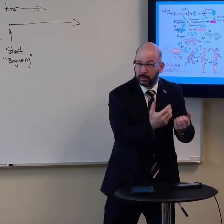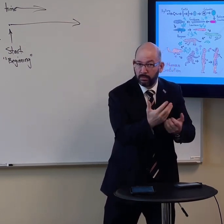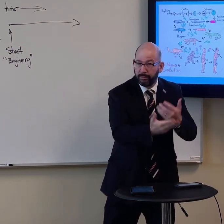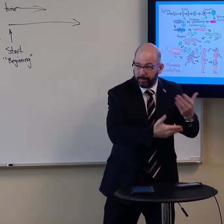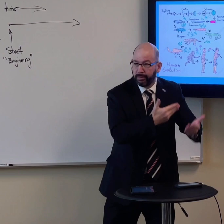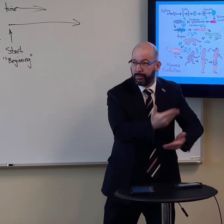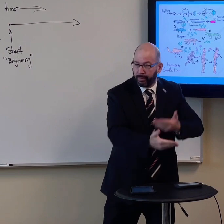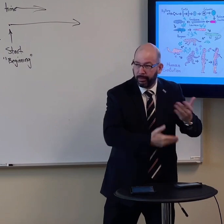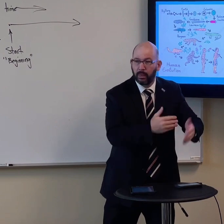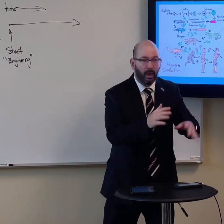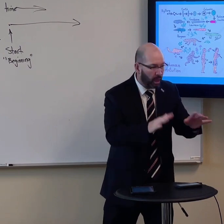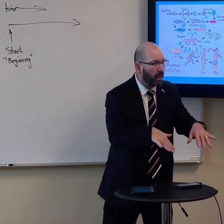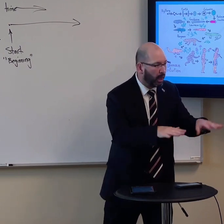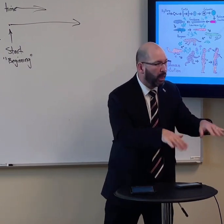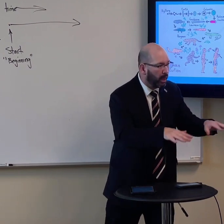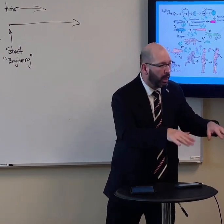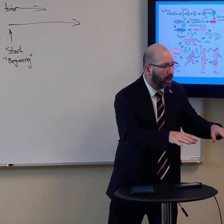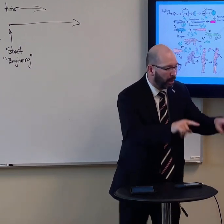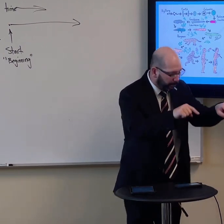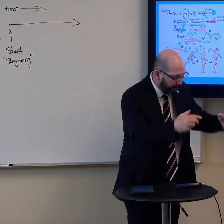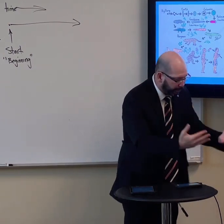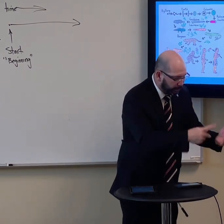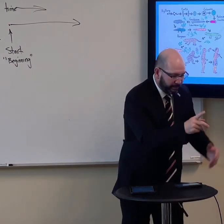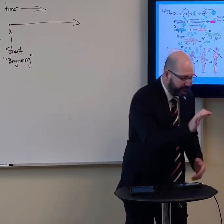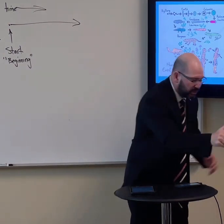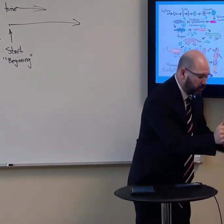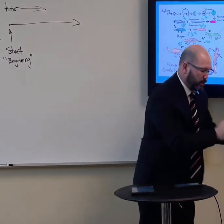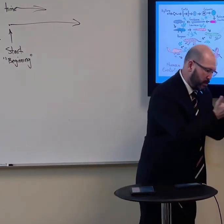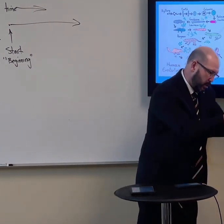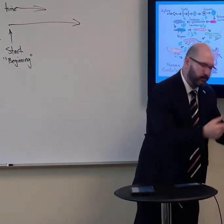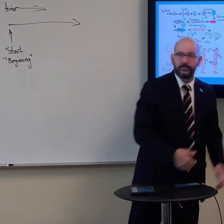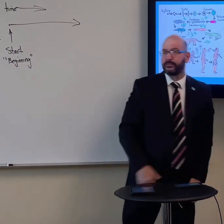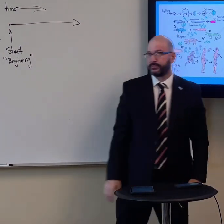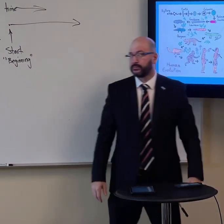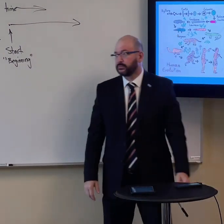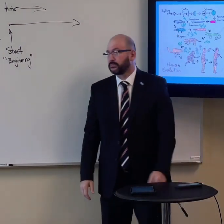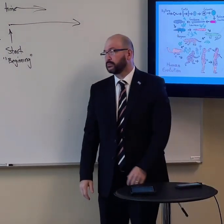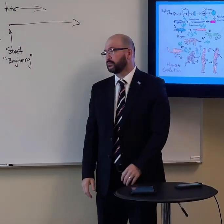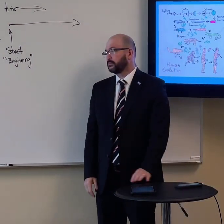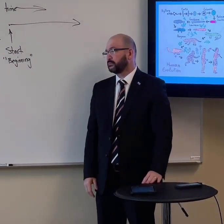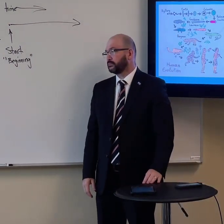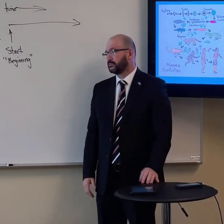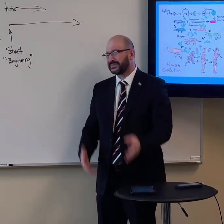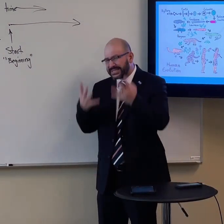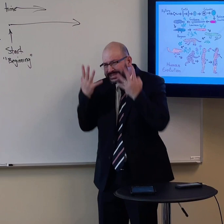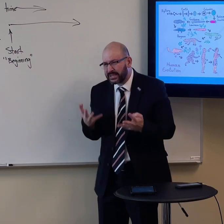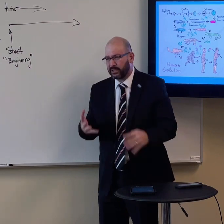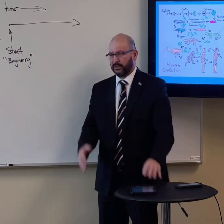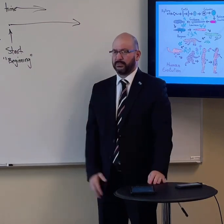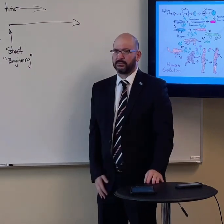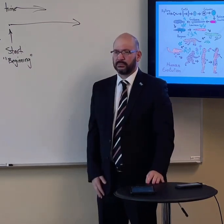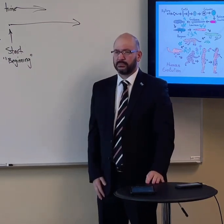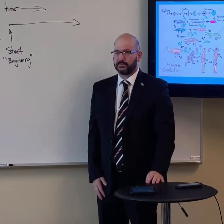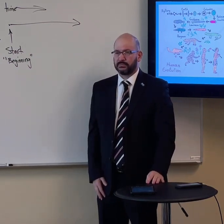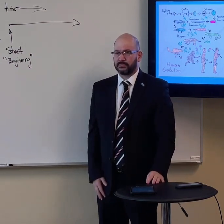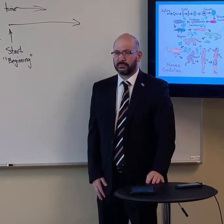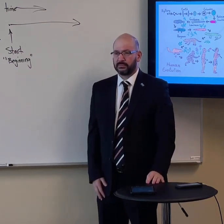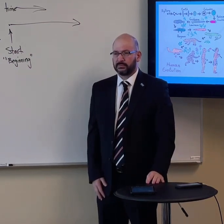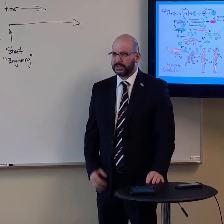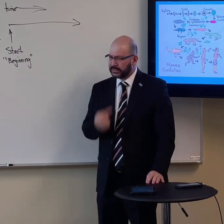supports it. Everything. And so you just, you hear it often enough, and you're separated forever from God.